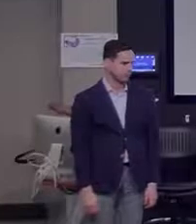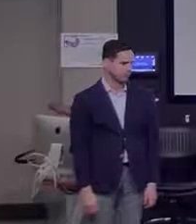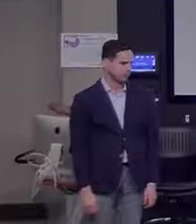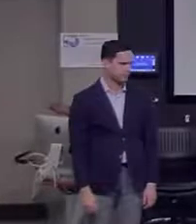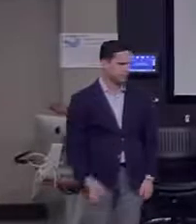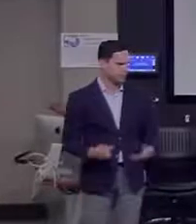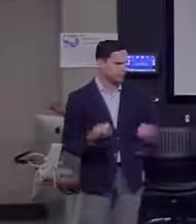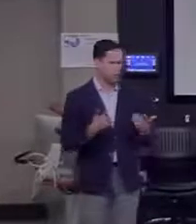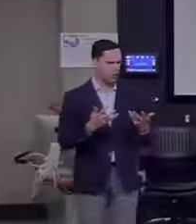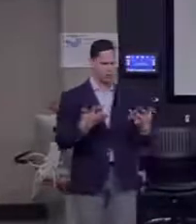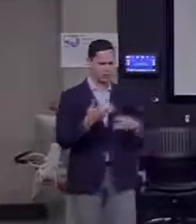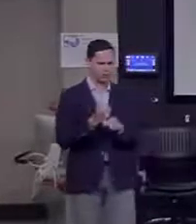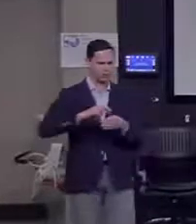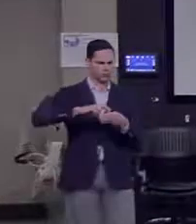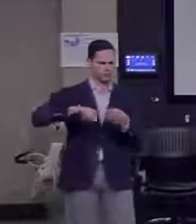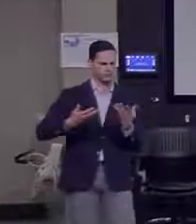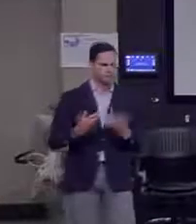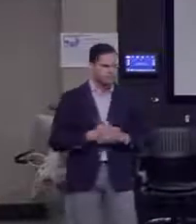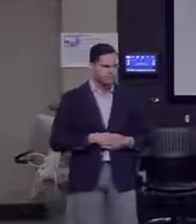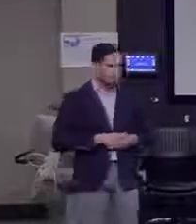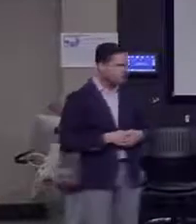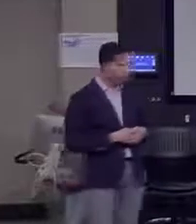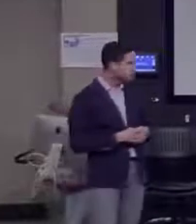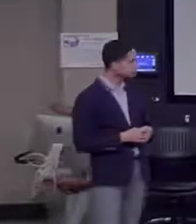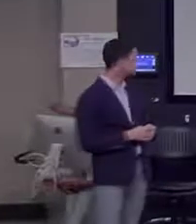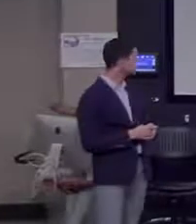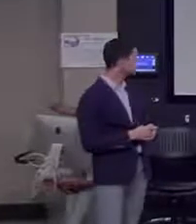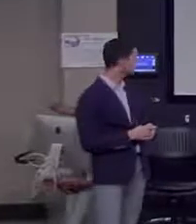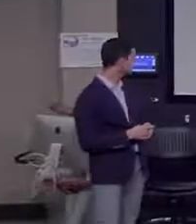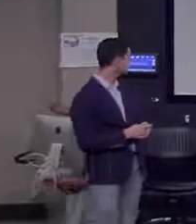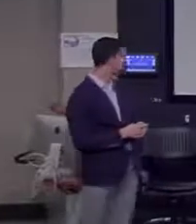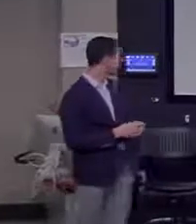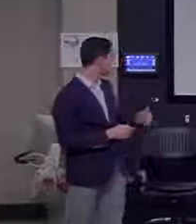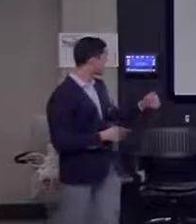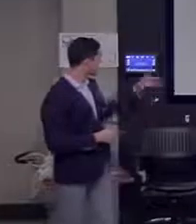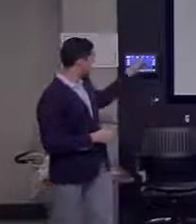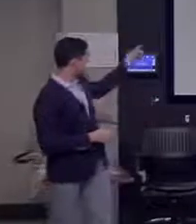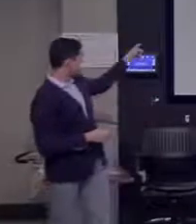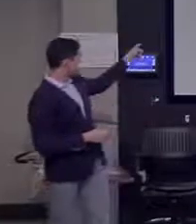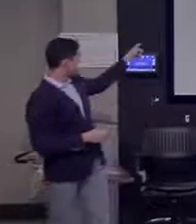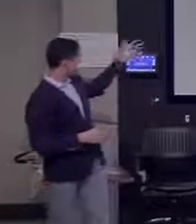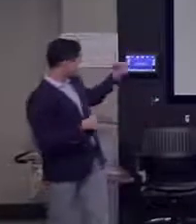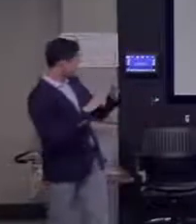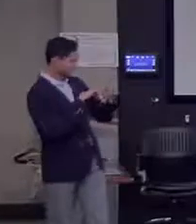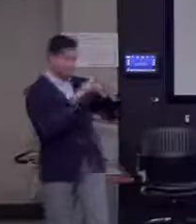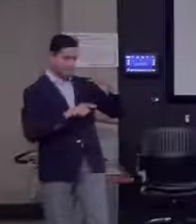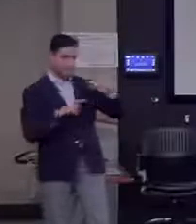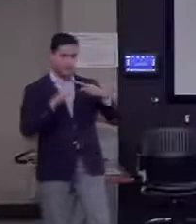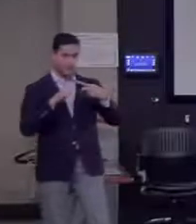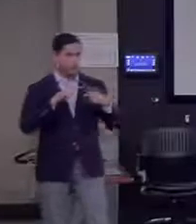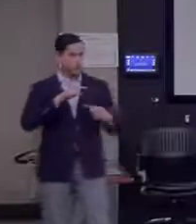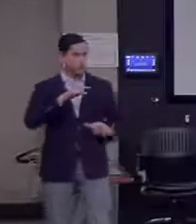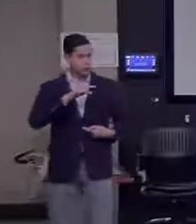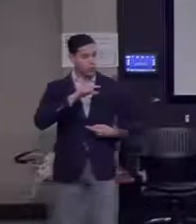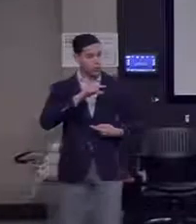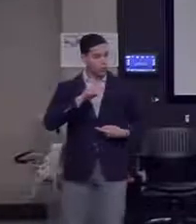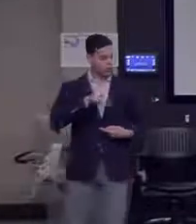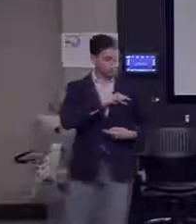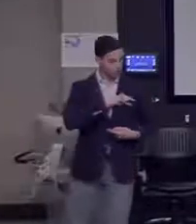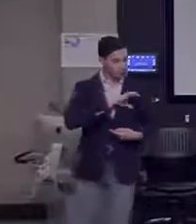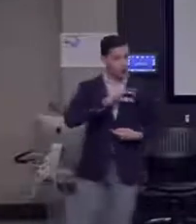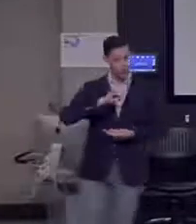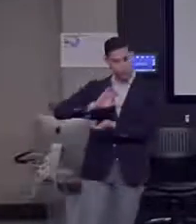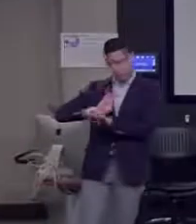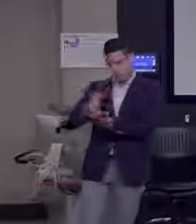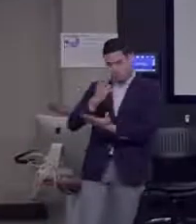from this? The first is that the quantity of input and the quality of input both matter, but